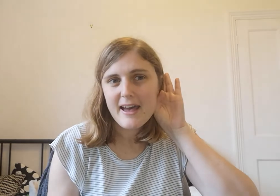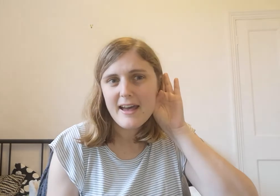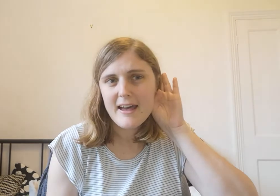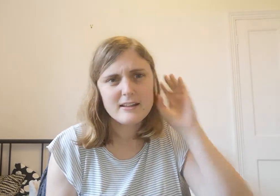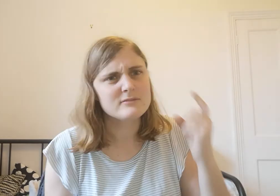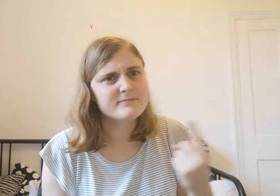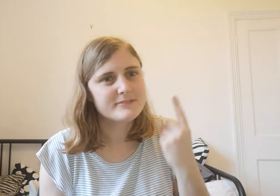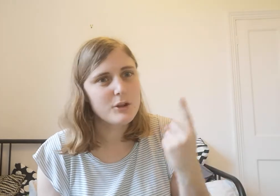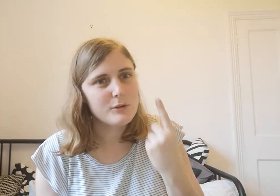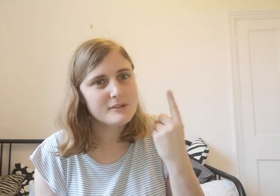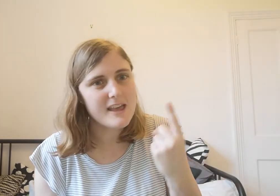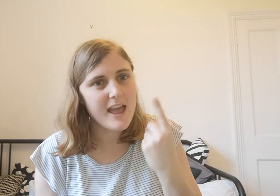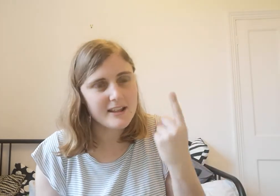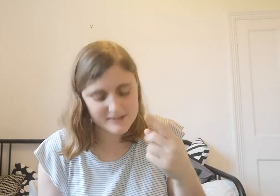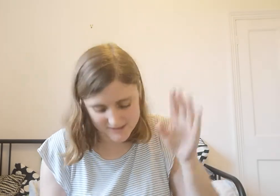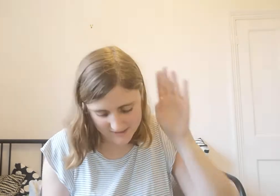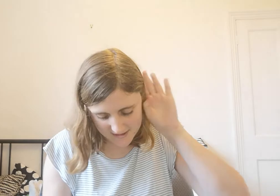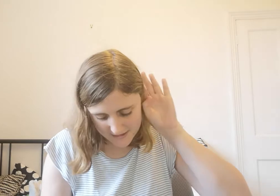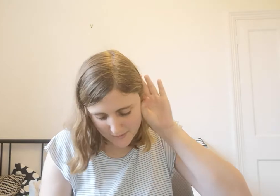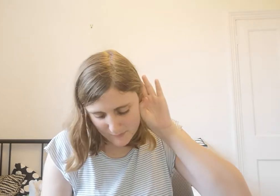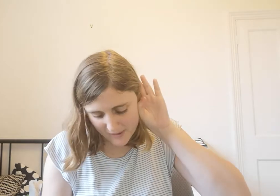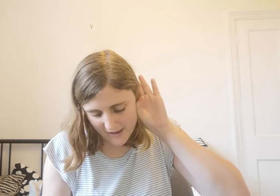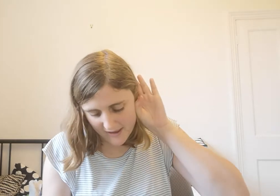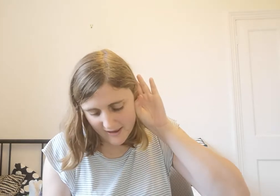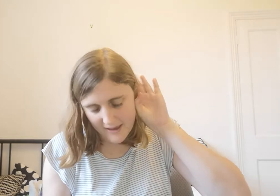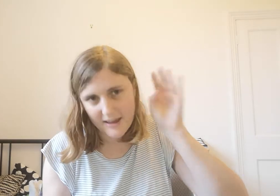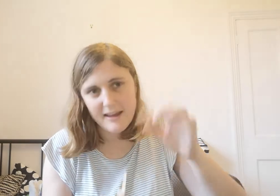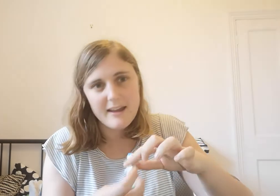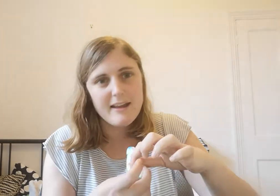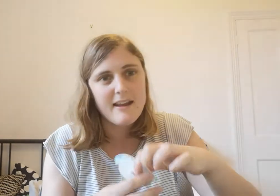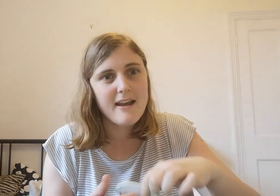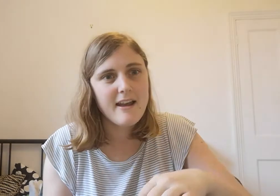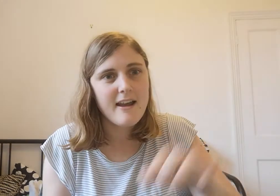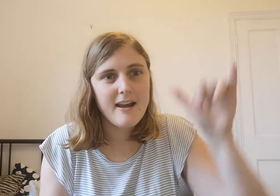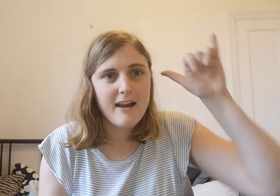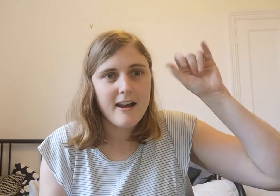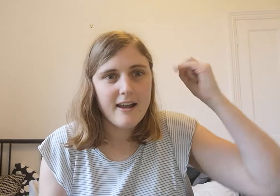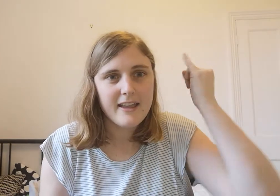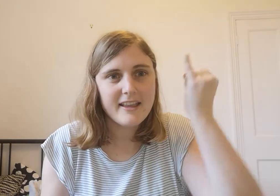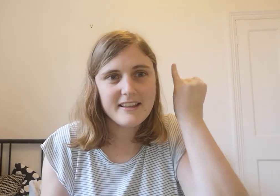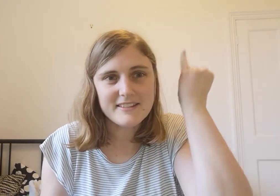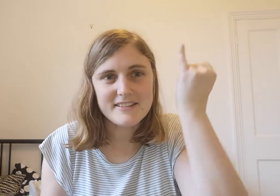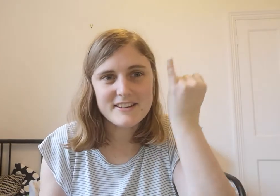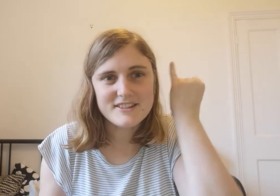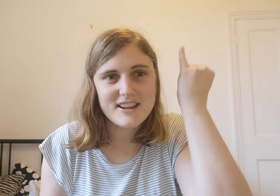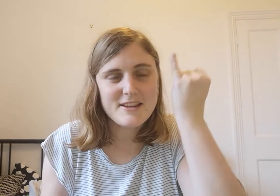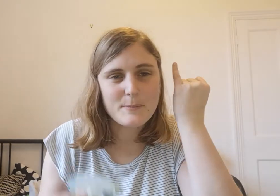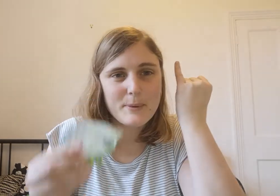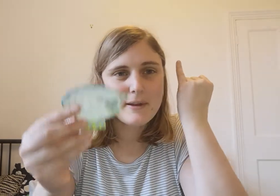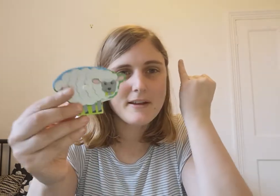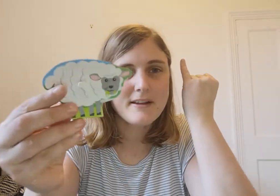Ba. Who's that? Ba. It's the sheep.